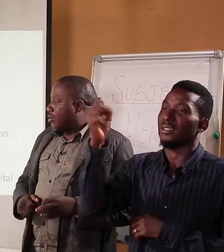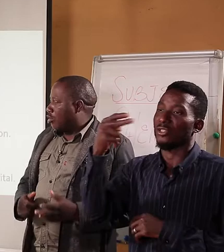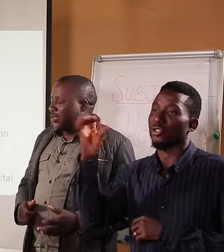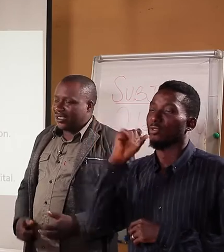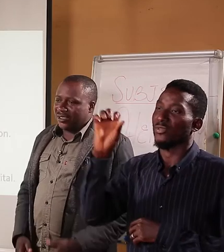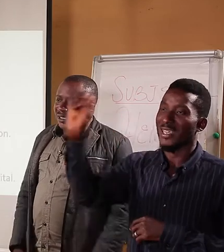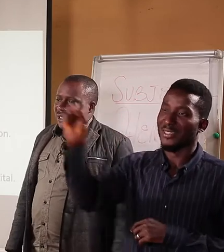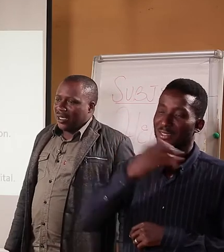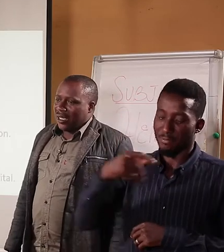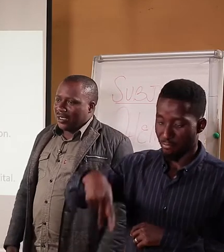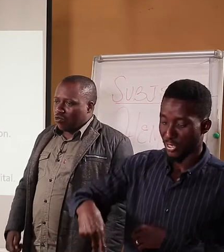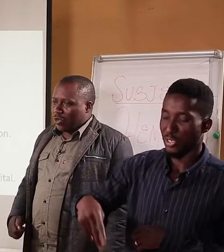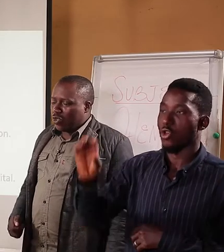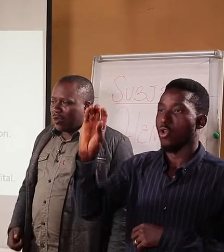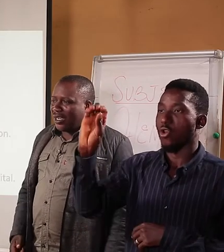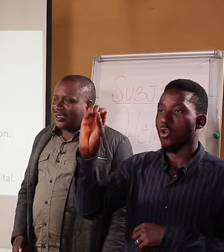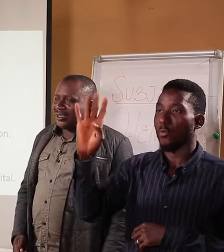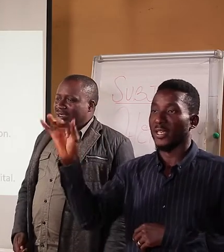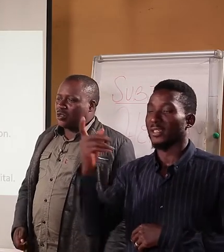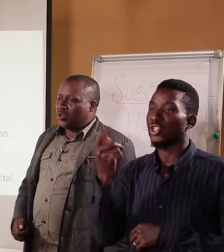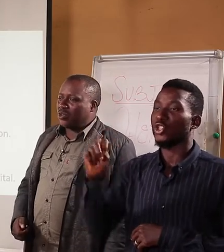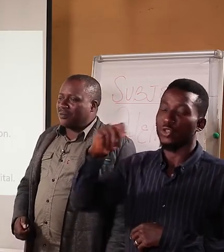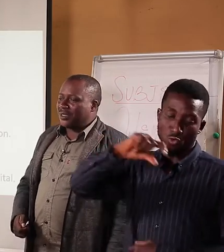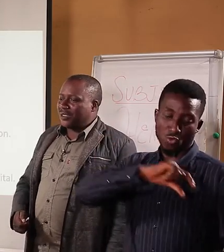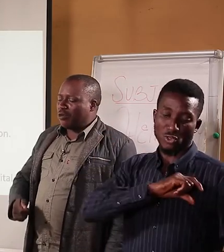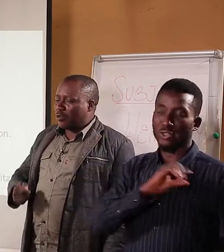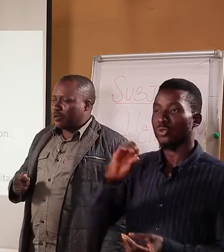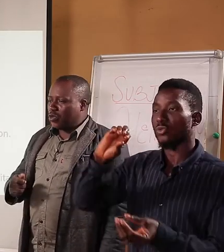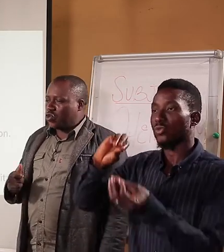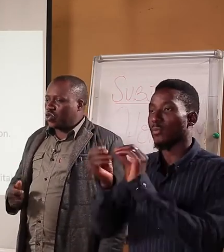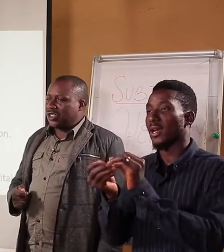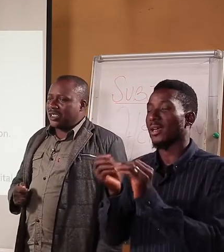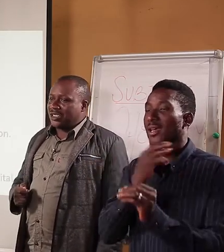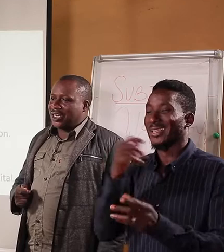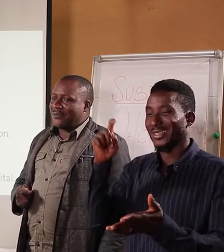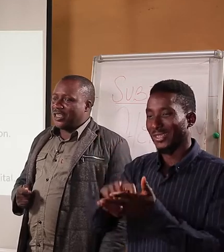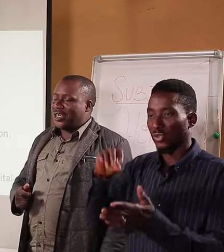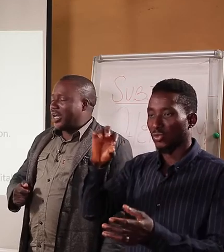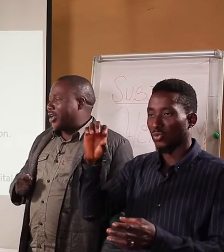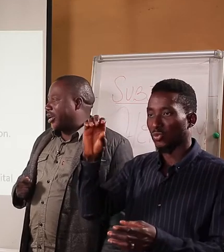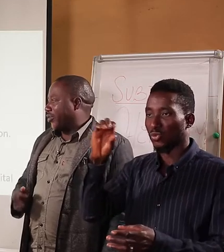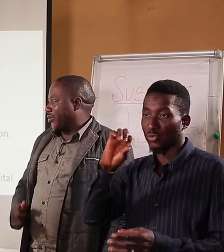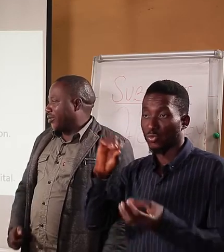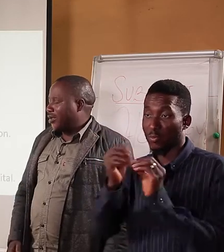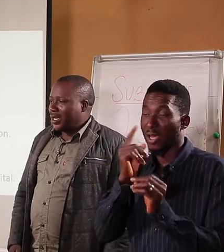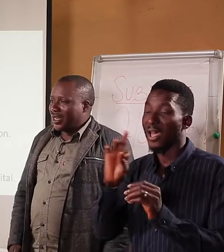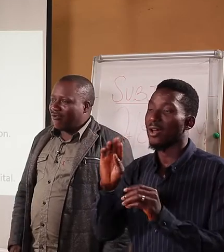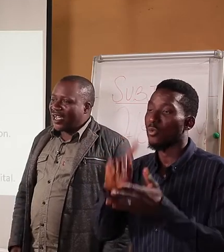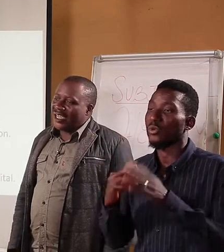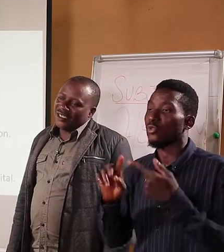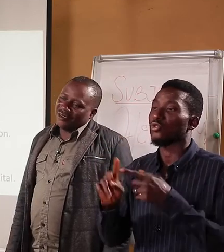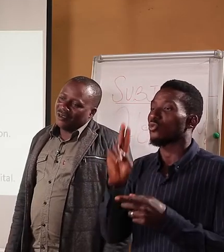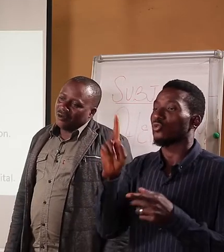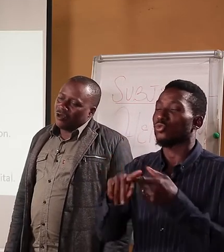P orbitals. The quantum numbers, these quantum numbers are what we are going to use in describing an electron. And